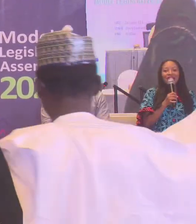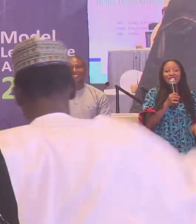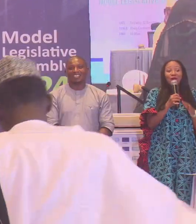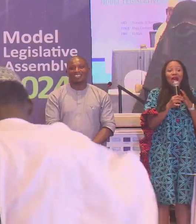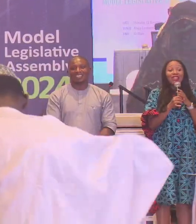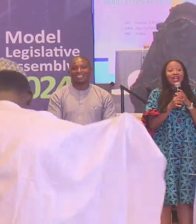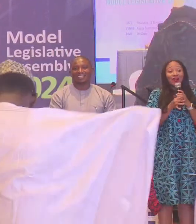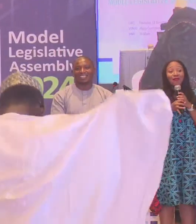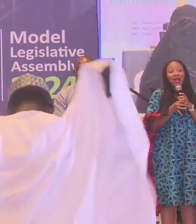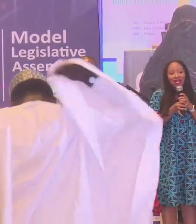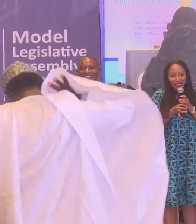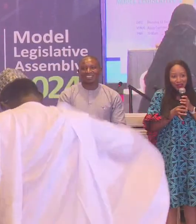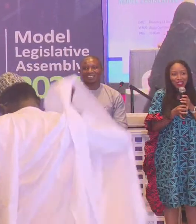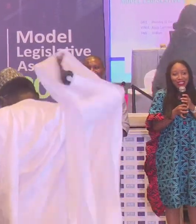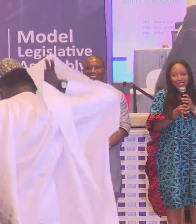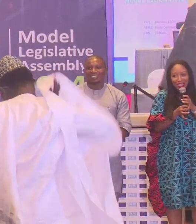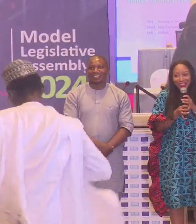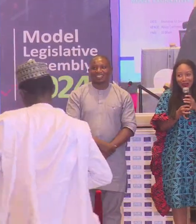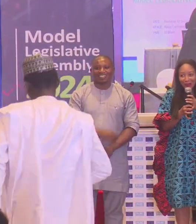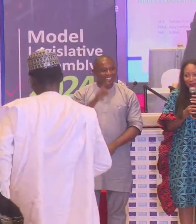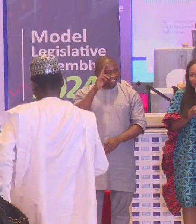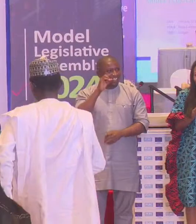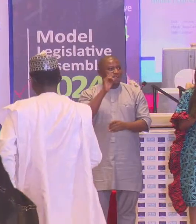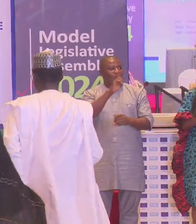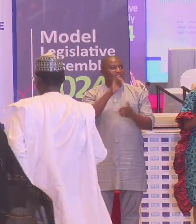He's the one that got married during internship.